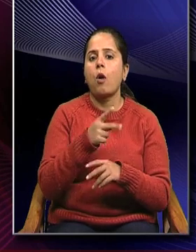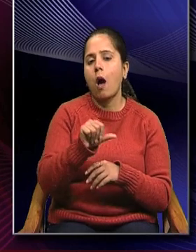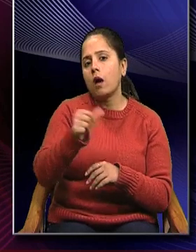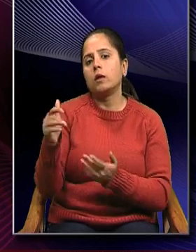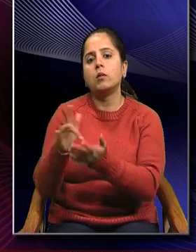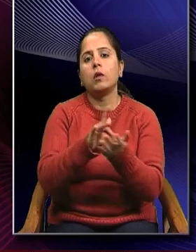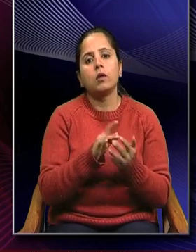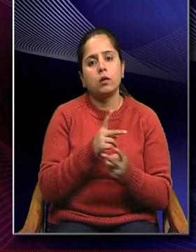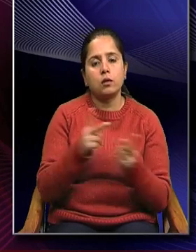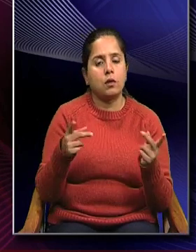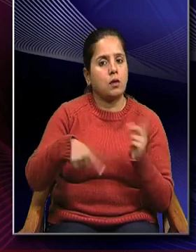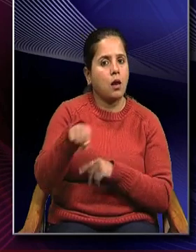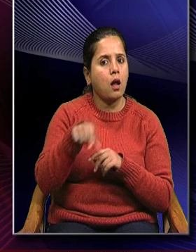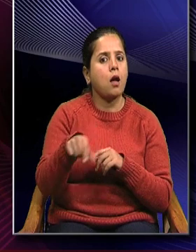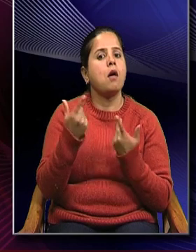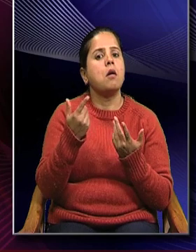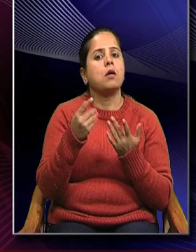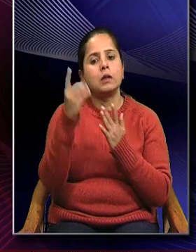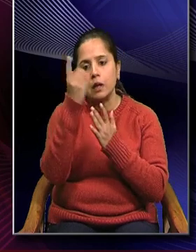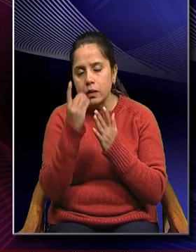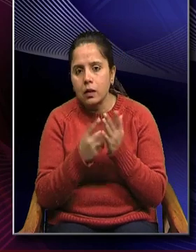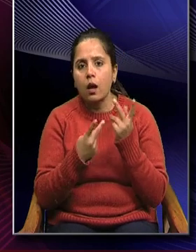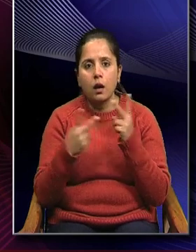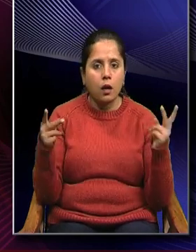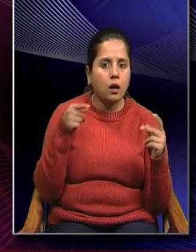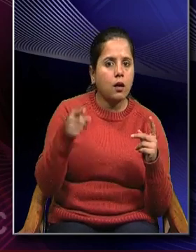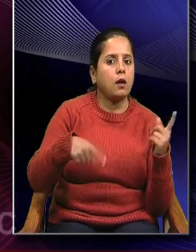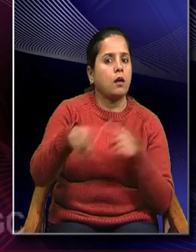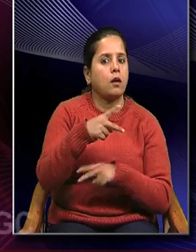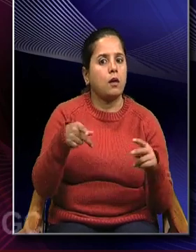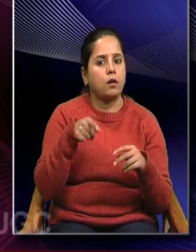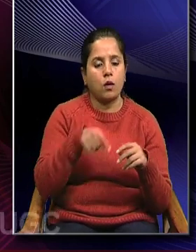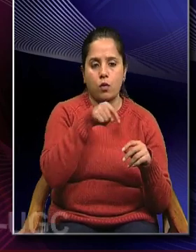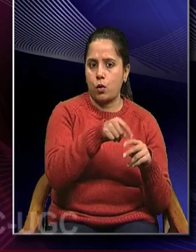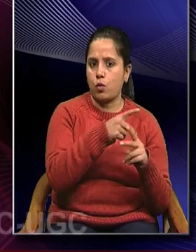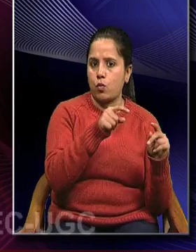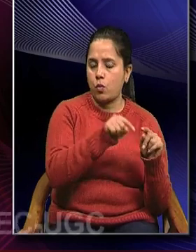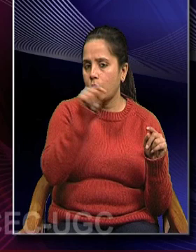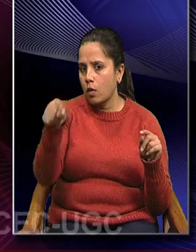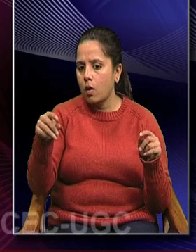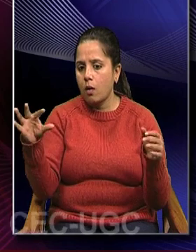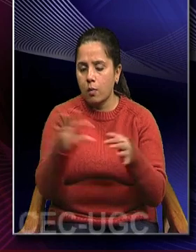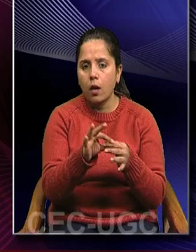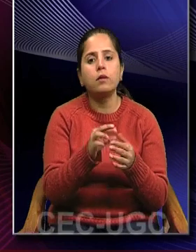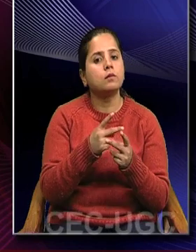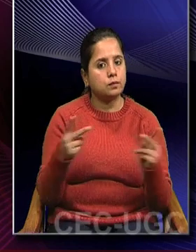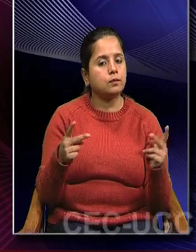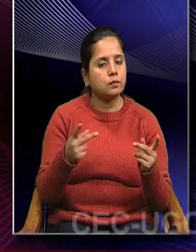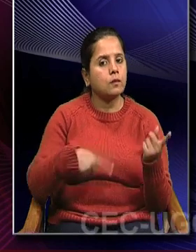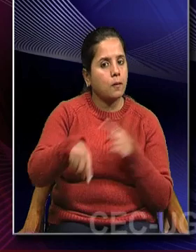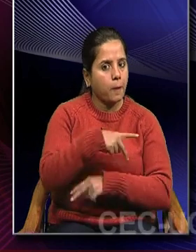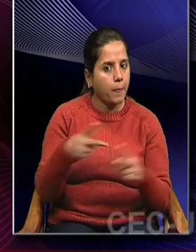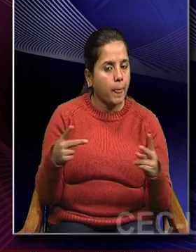and the way they were being designed in India, that they were being connected from port towns in a way